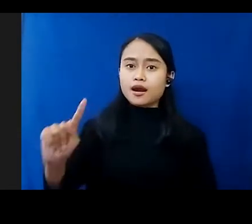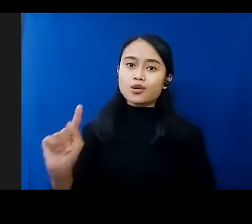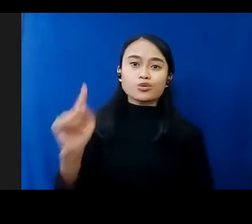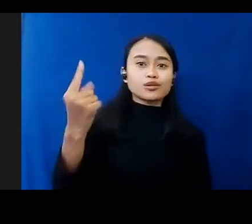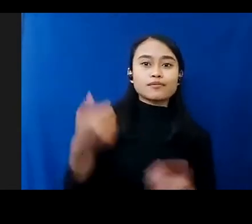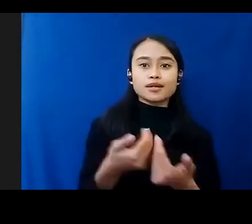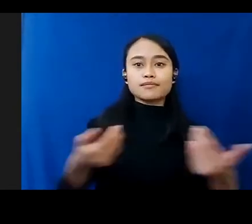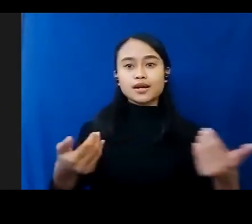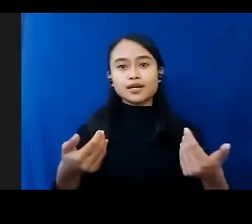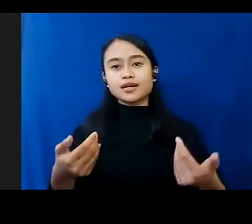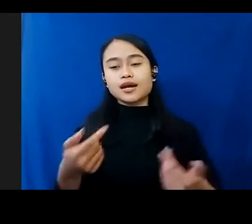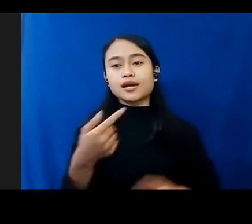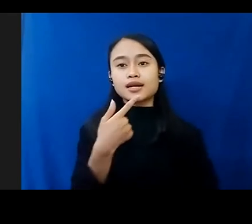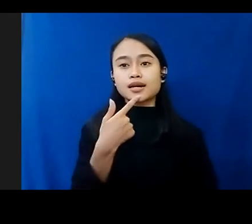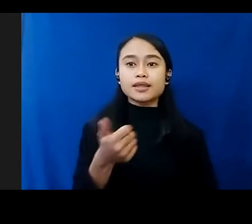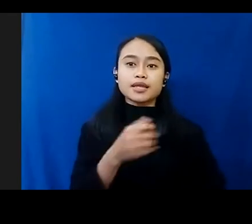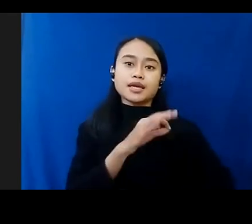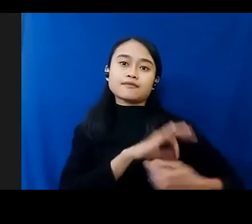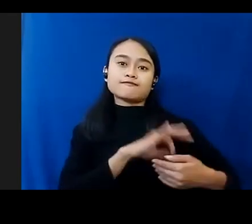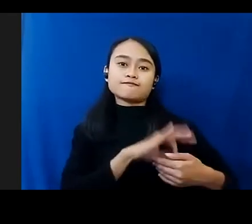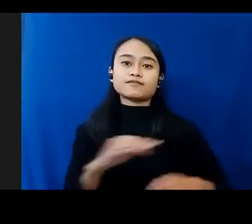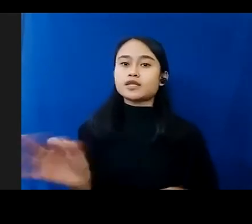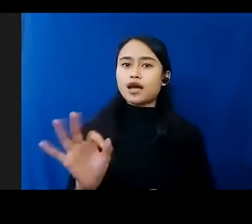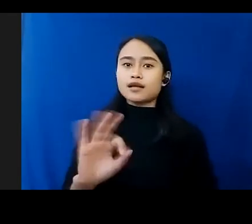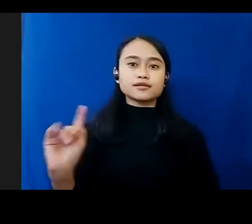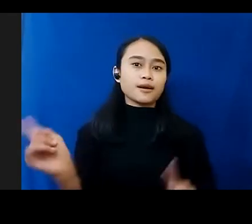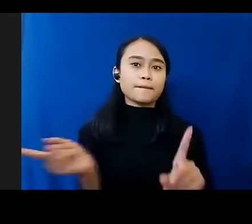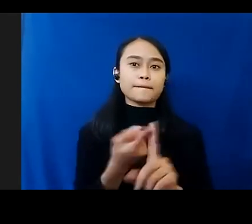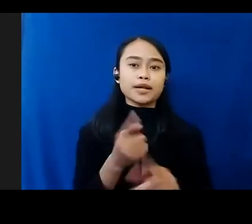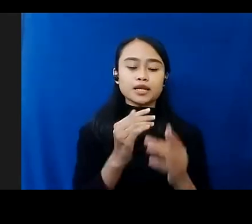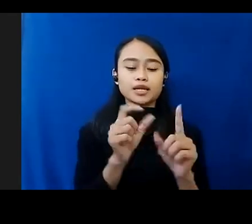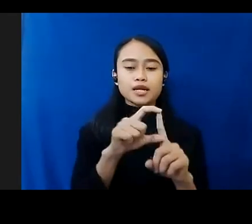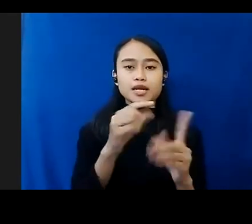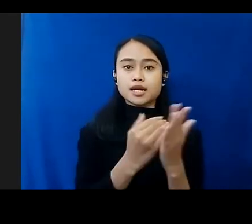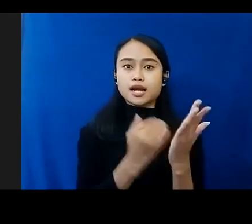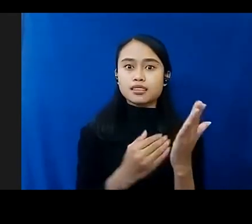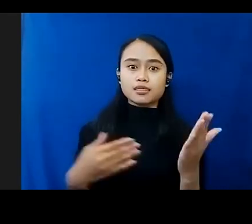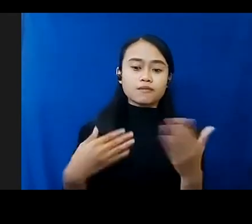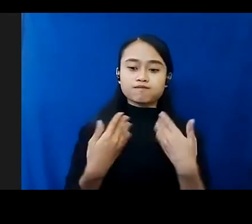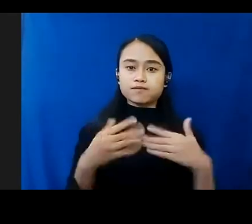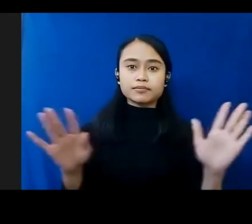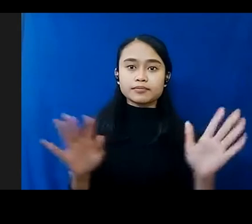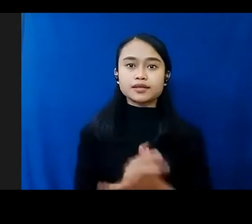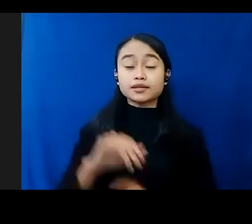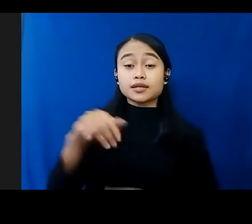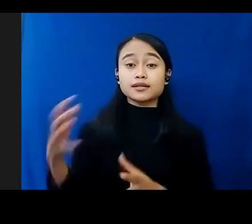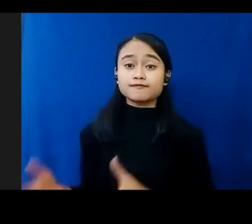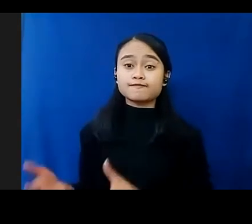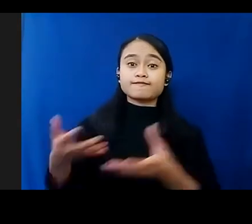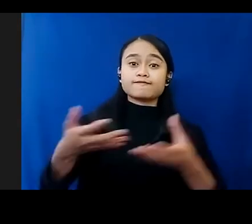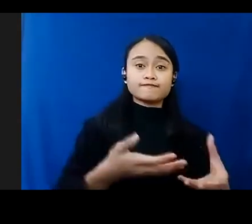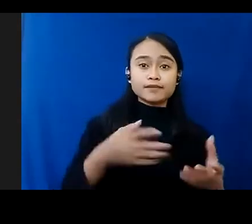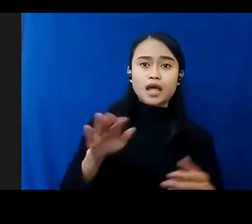Tolerate So Keeping Children Right At The Forefront Of What We Do But More Importantly Having Children Speak On Their Own Behalf